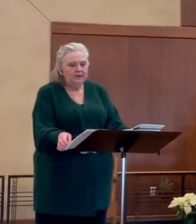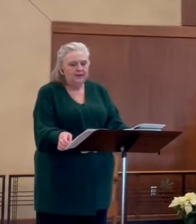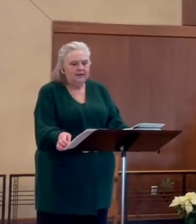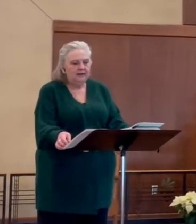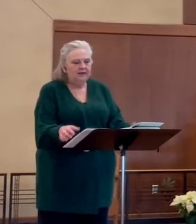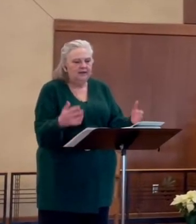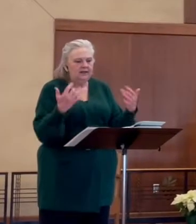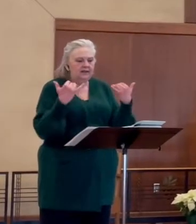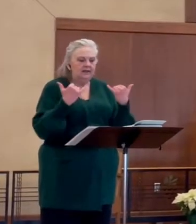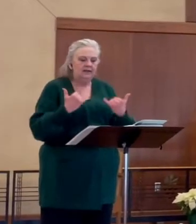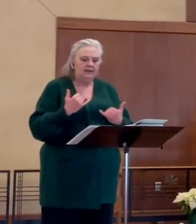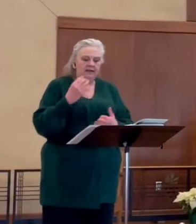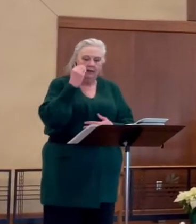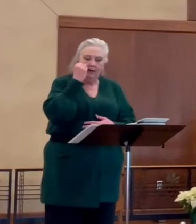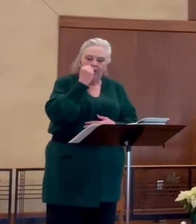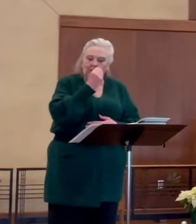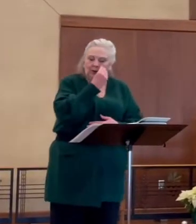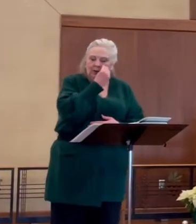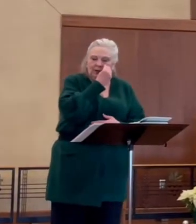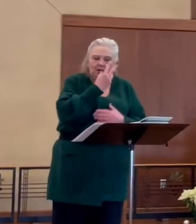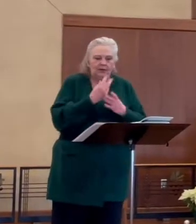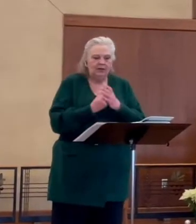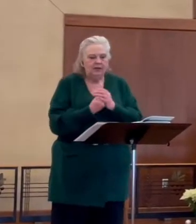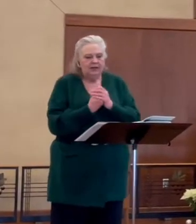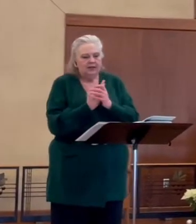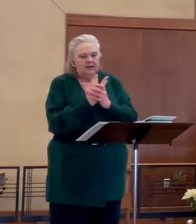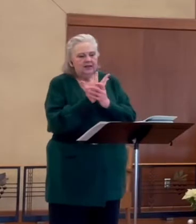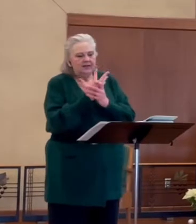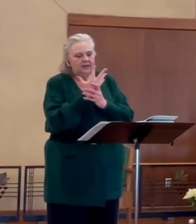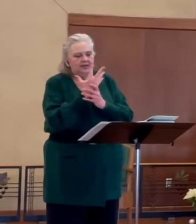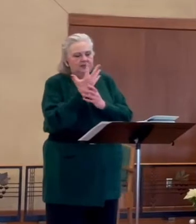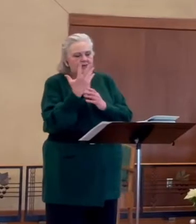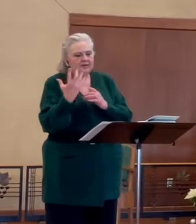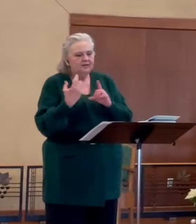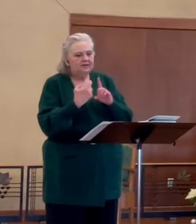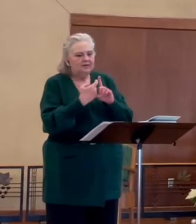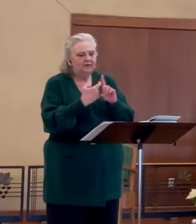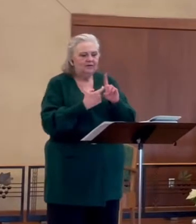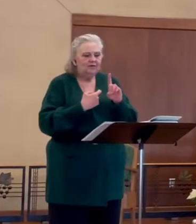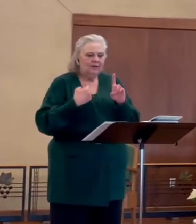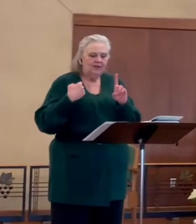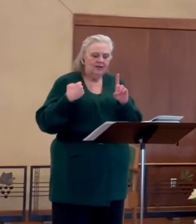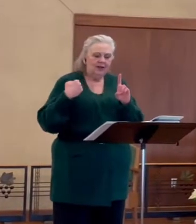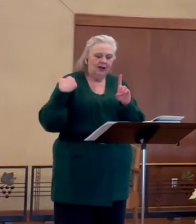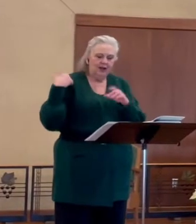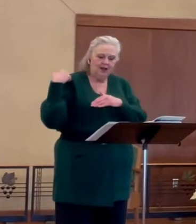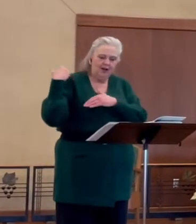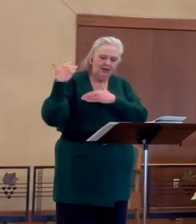Thank you.